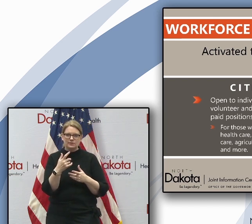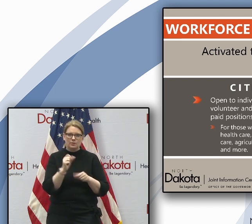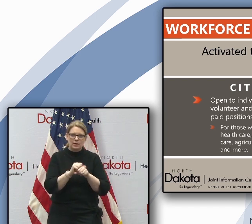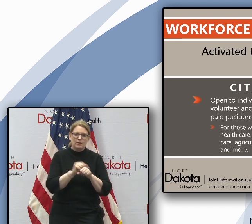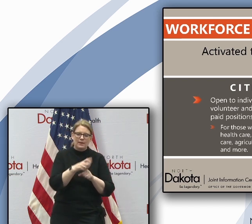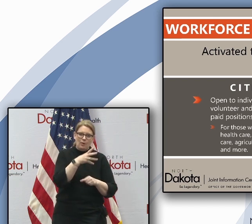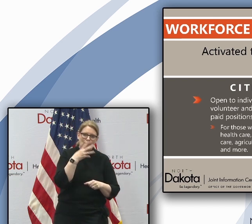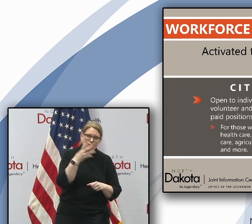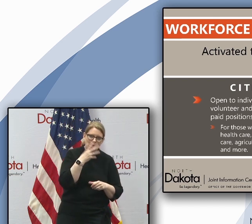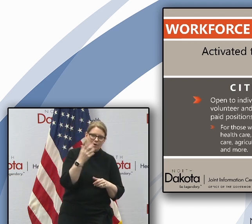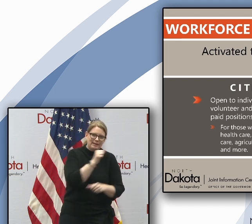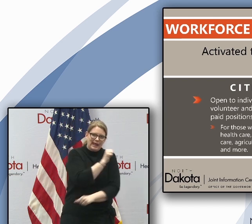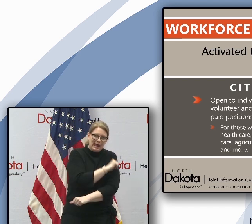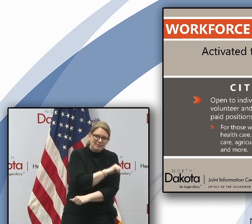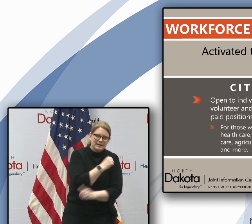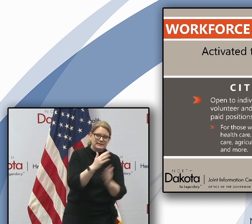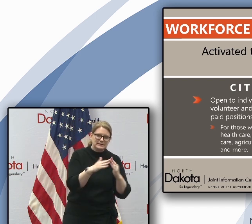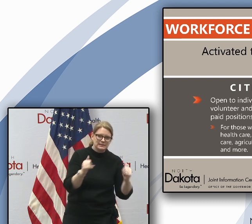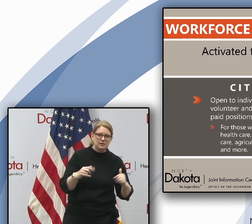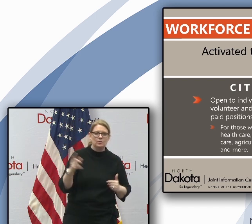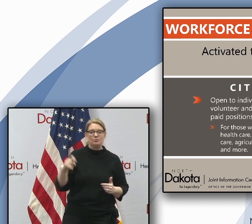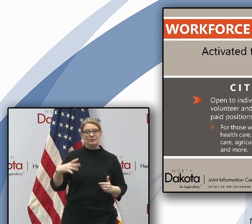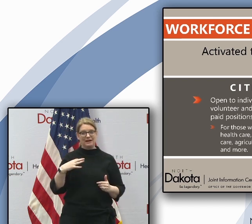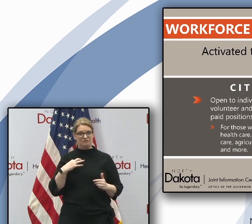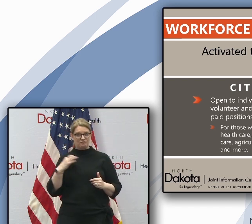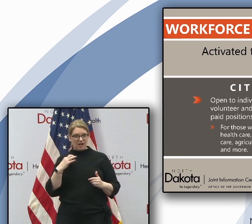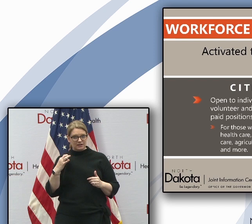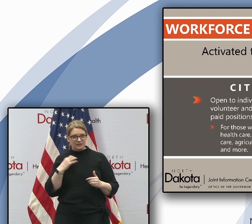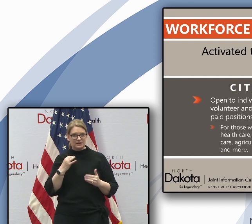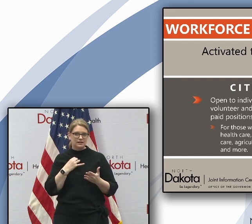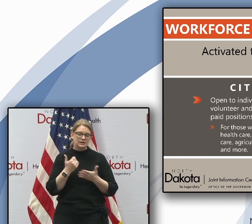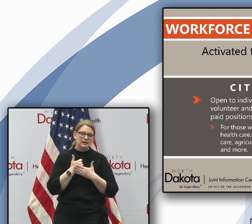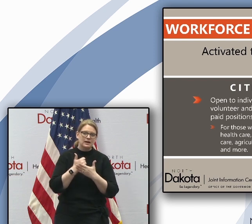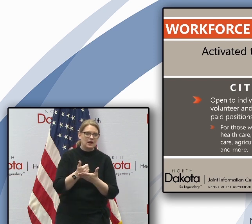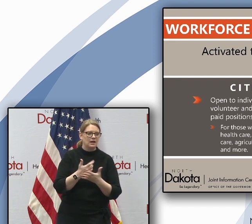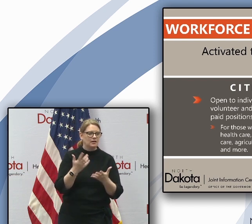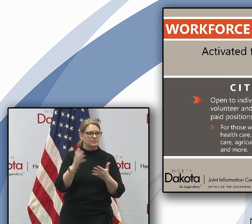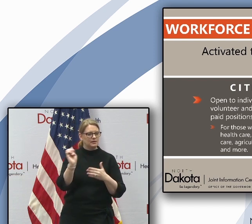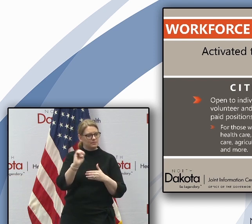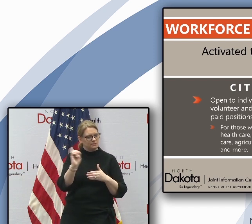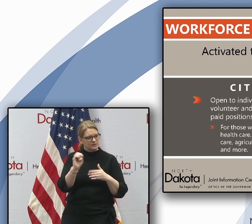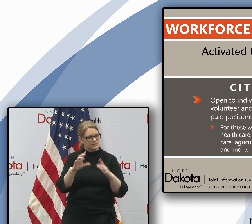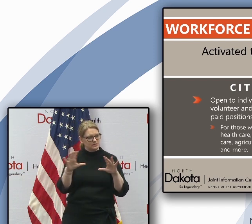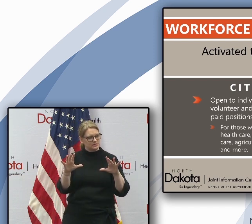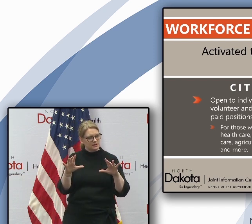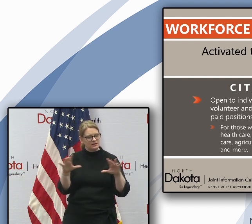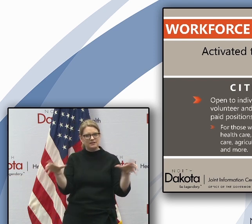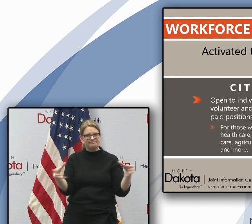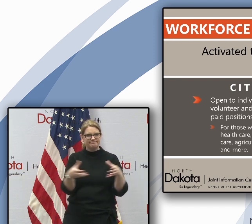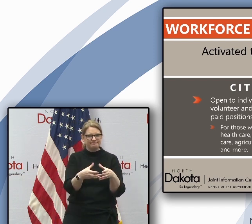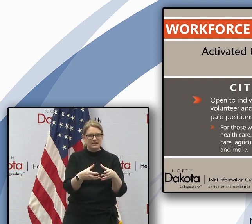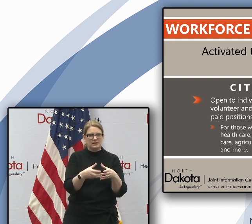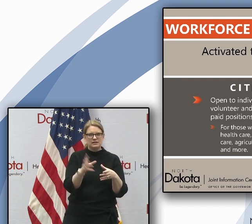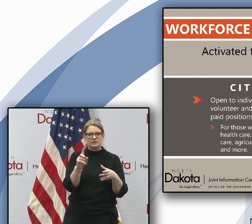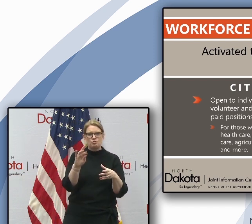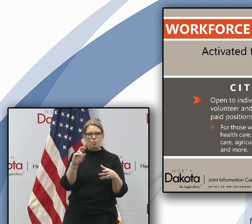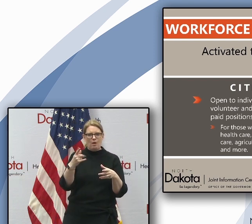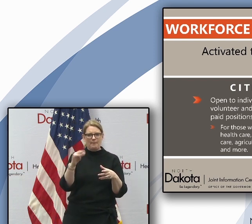in our metro areas, we need volunteers to help at emergency shelters, congregate living facilities, and drop-in